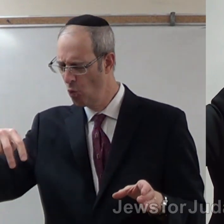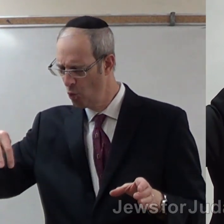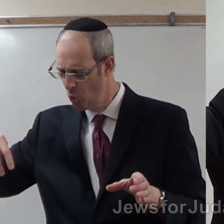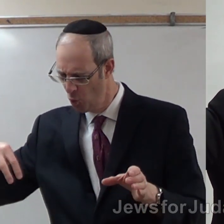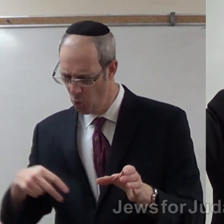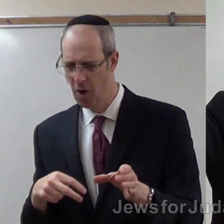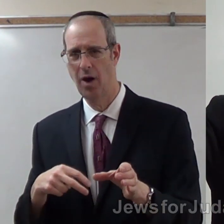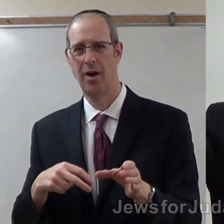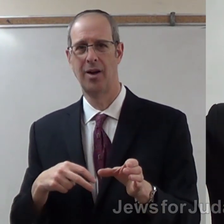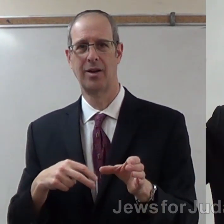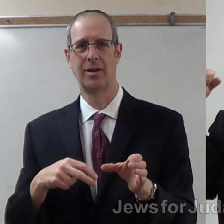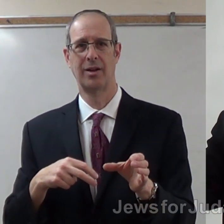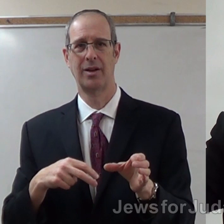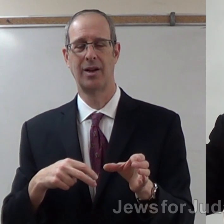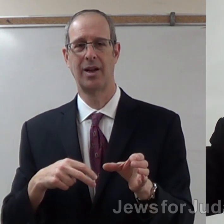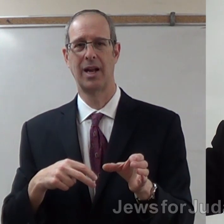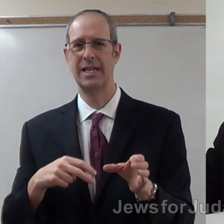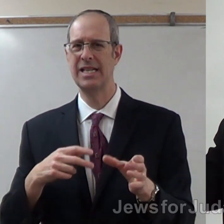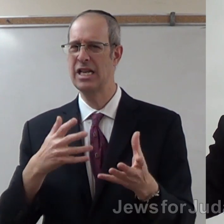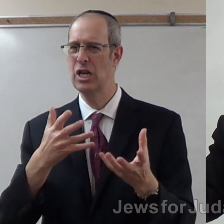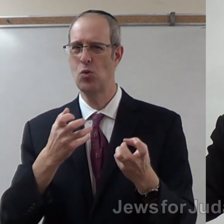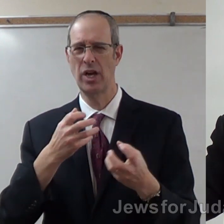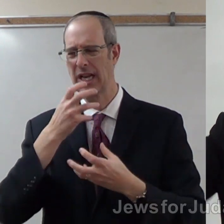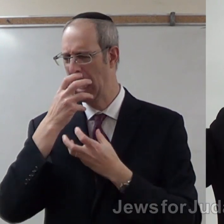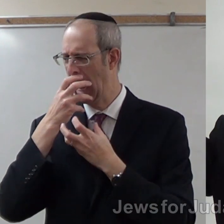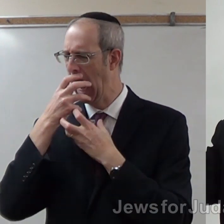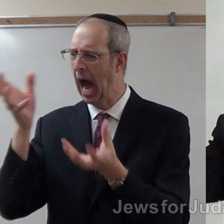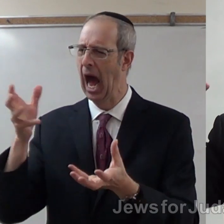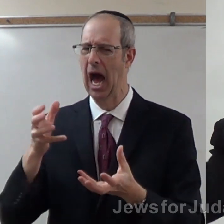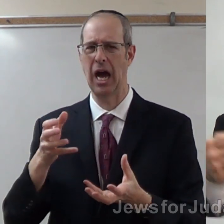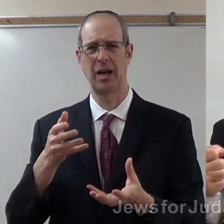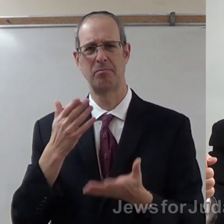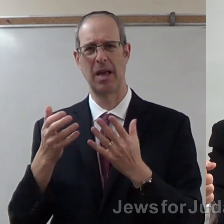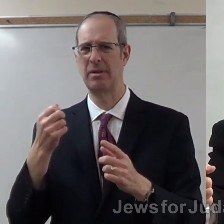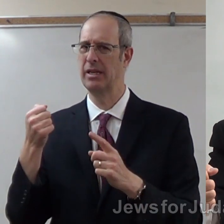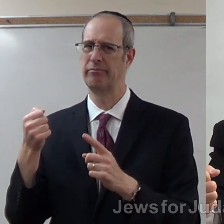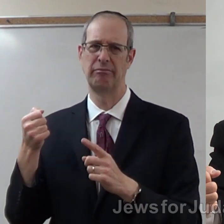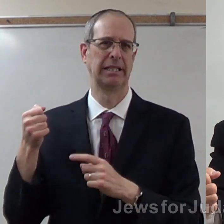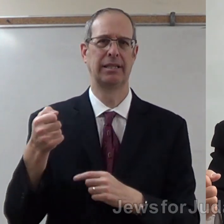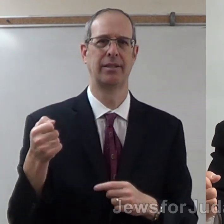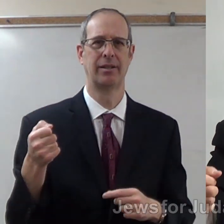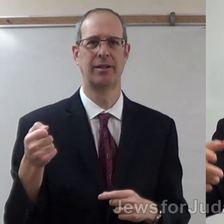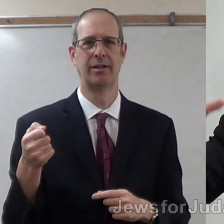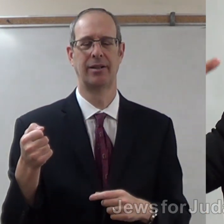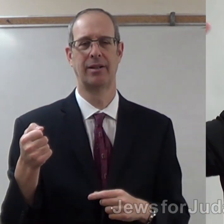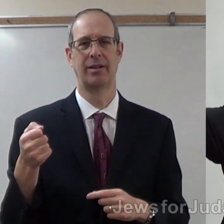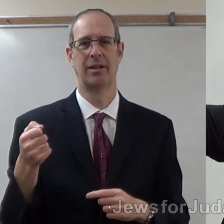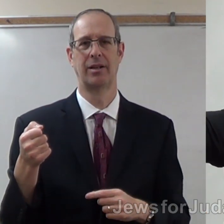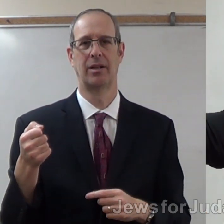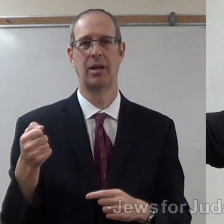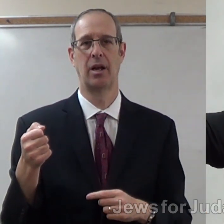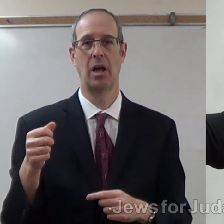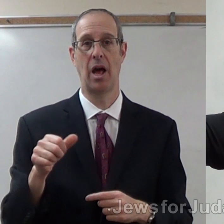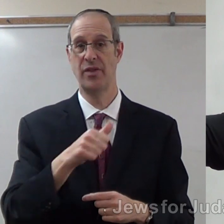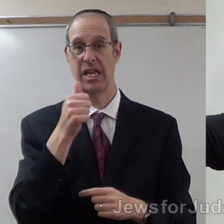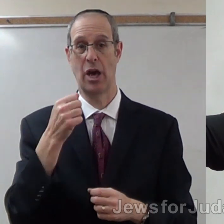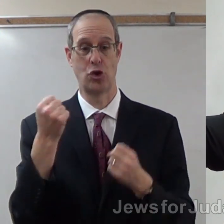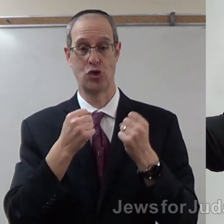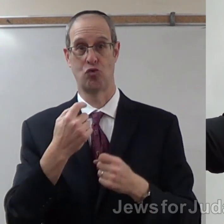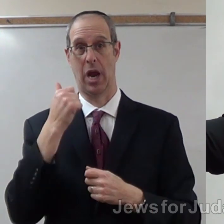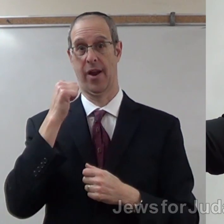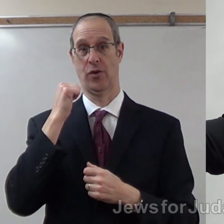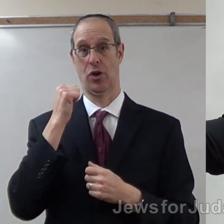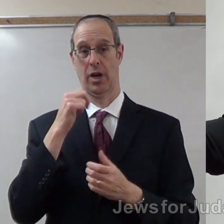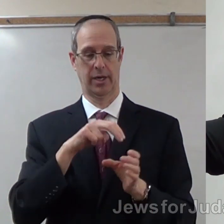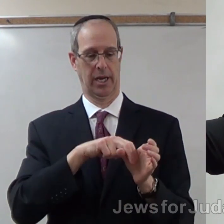other car and he wants to scream at them or maybe even hit them. And the other driver